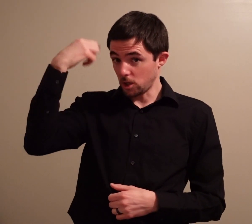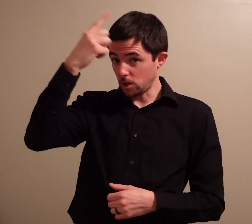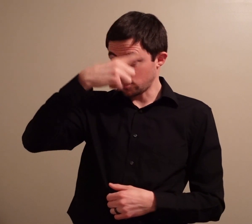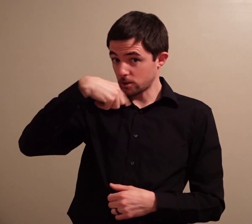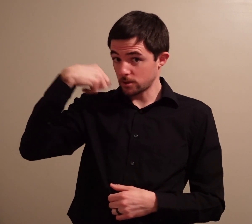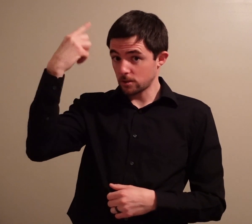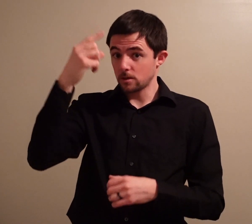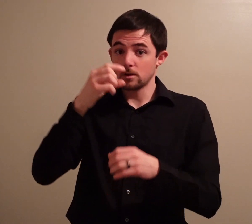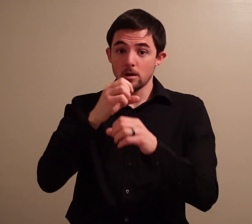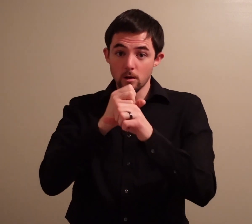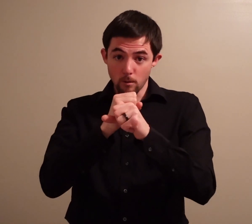looks